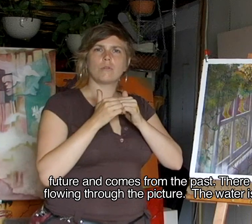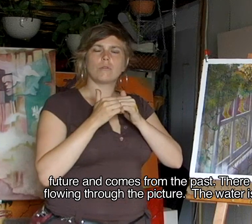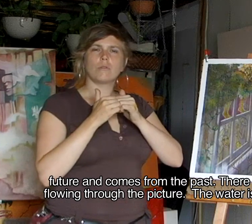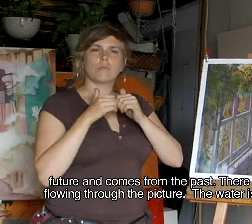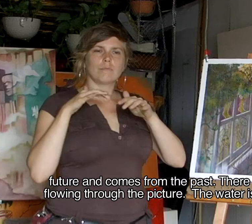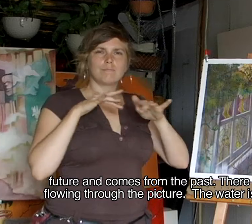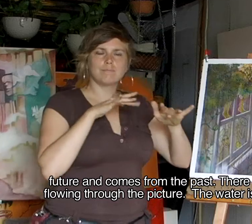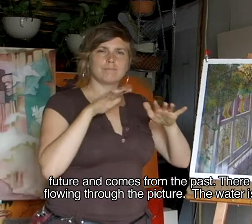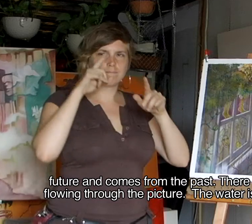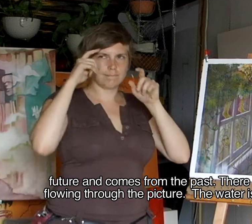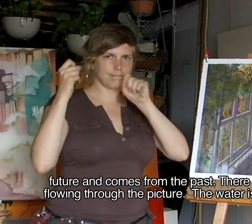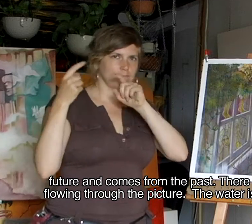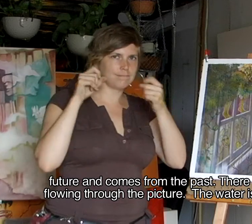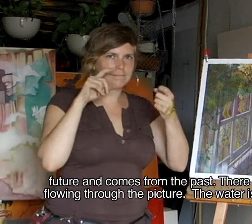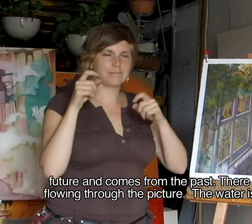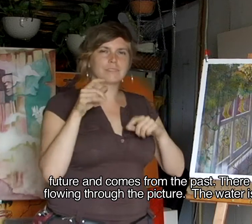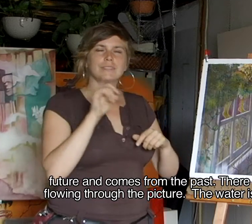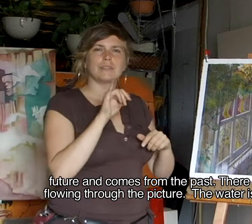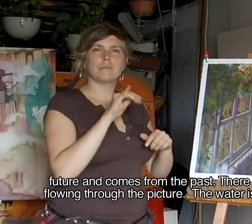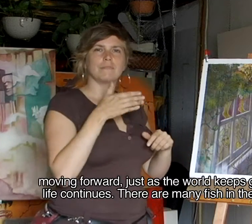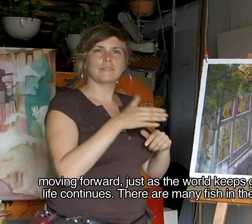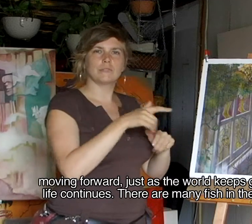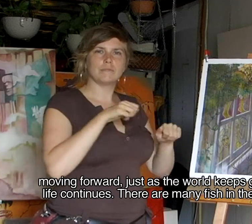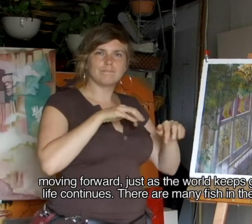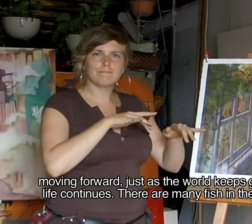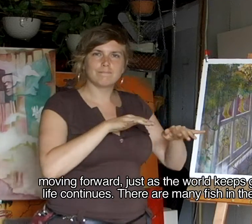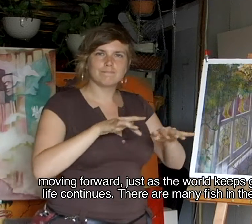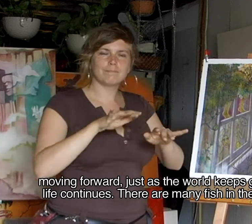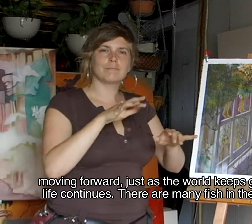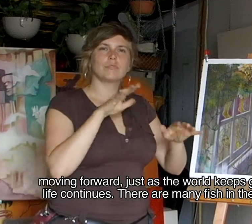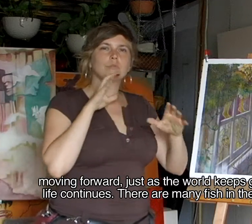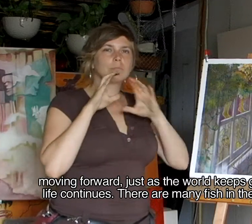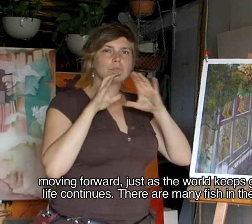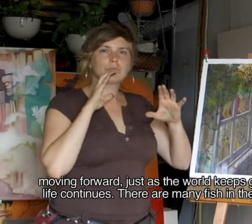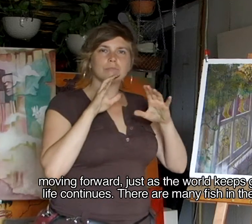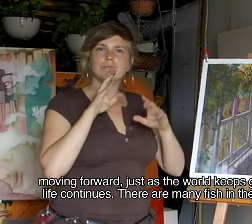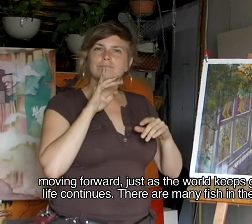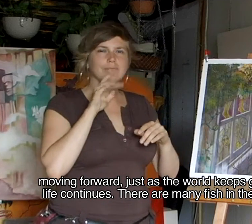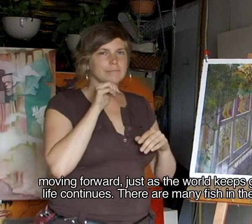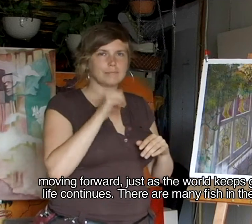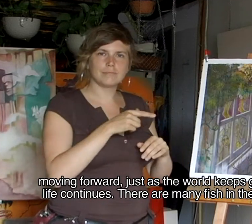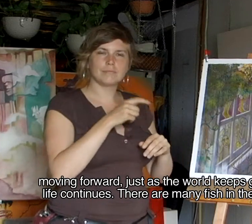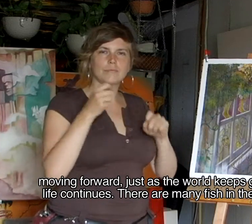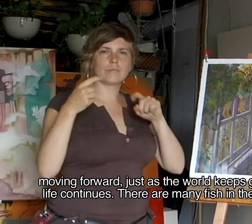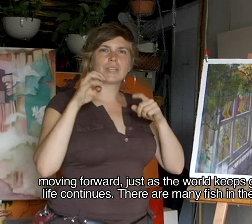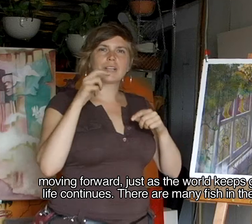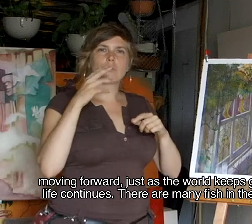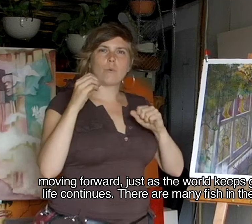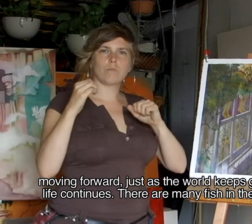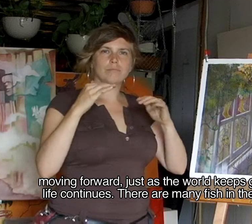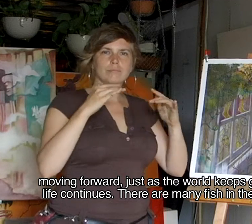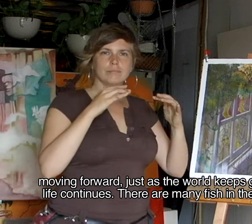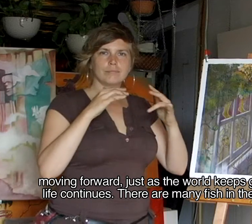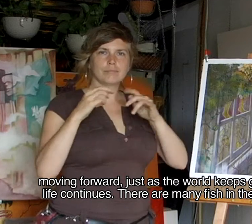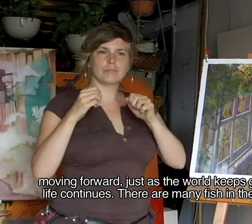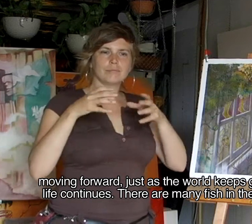timeline. We want to be in control. We know what to do and how we want things to